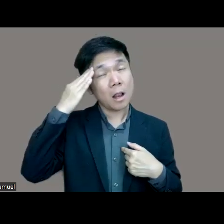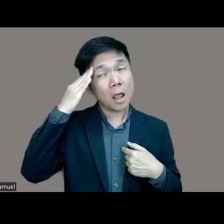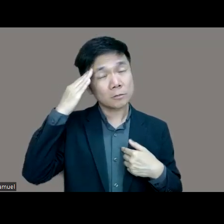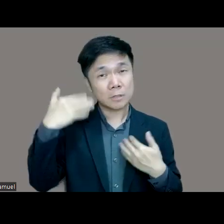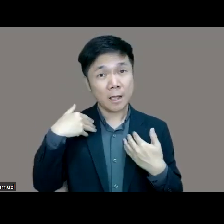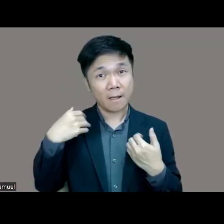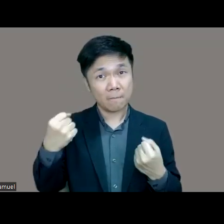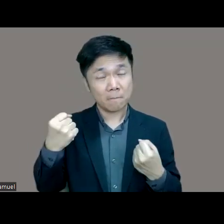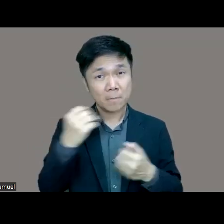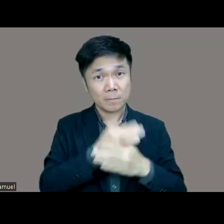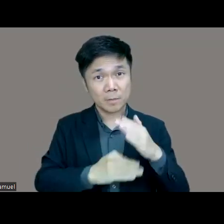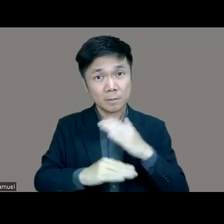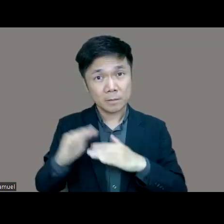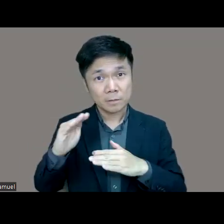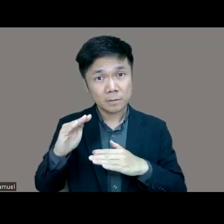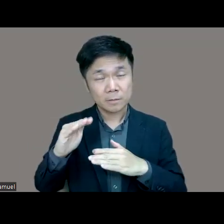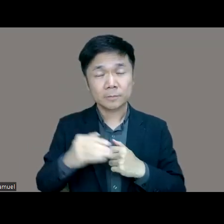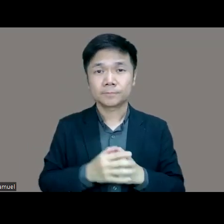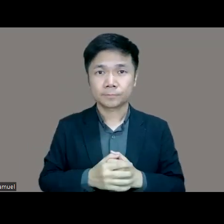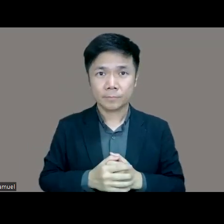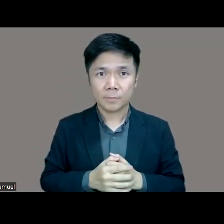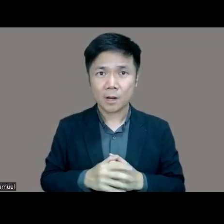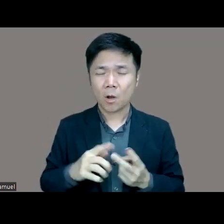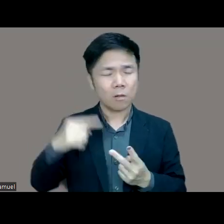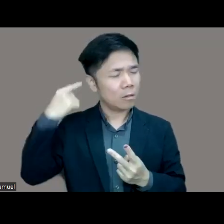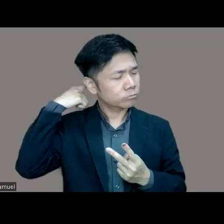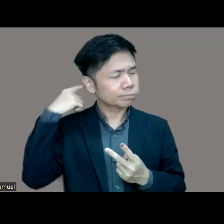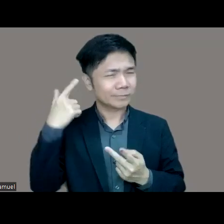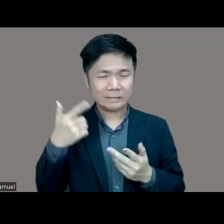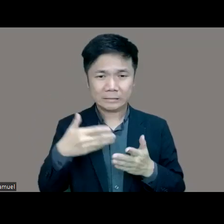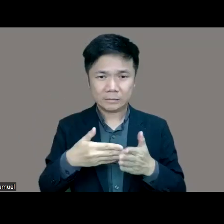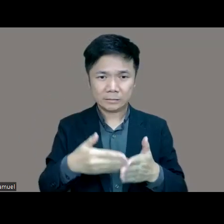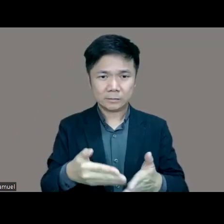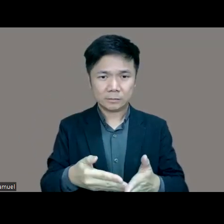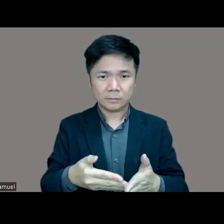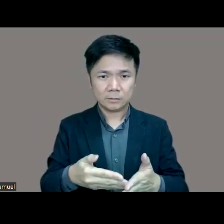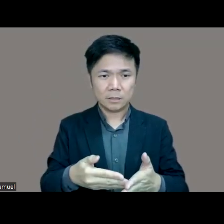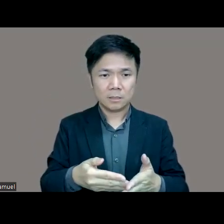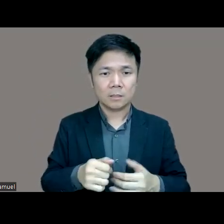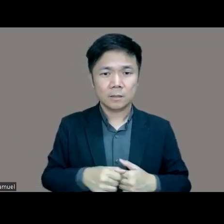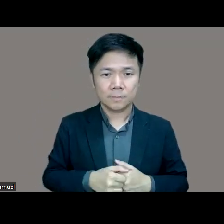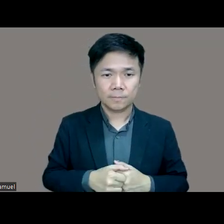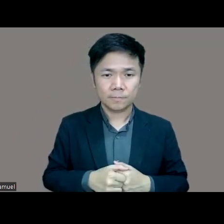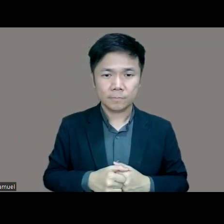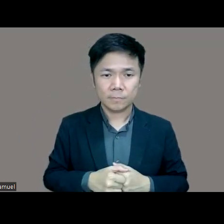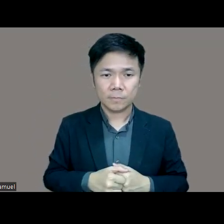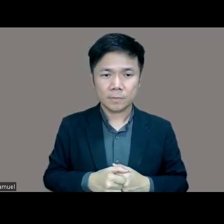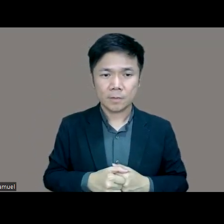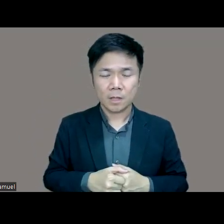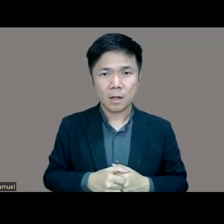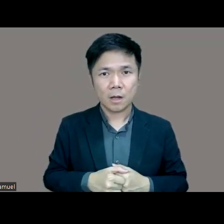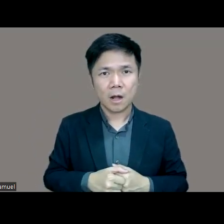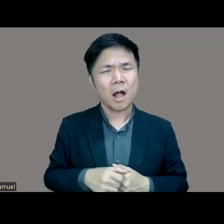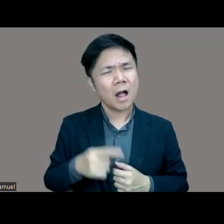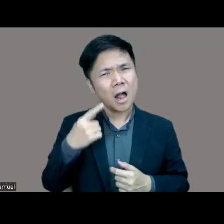disability, who might in most of the times find challenges in expressing the challenges they are facing them.